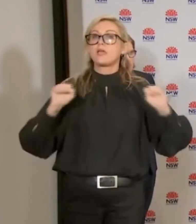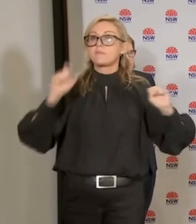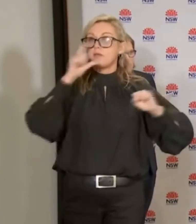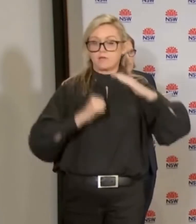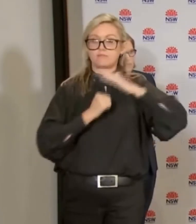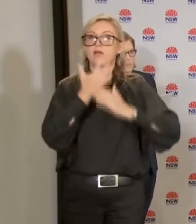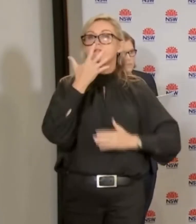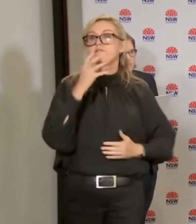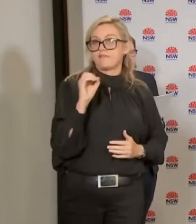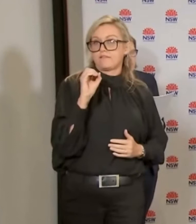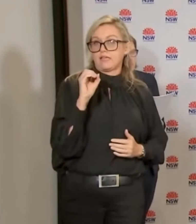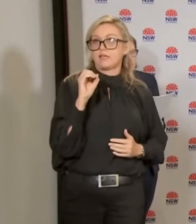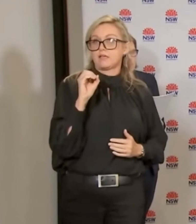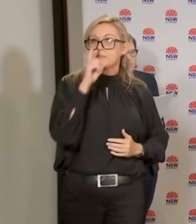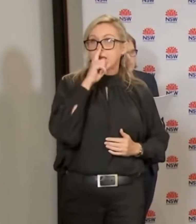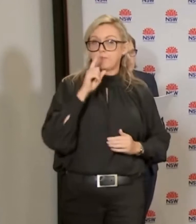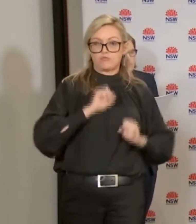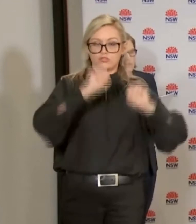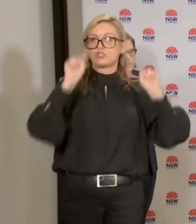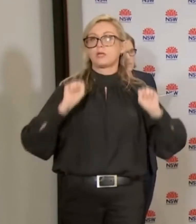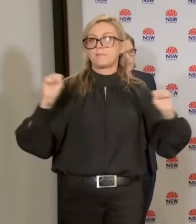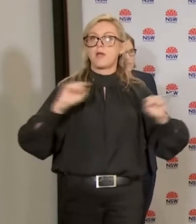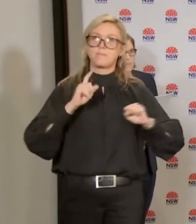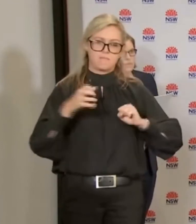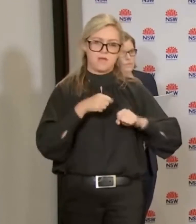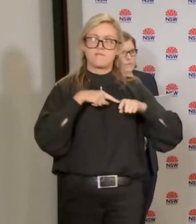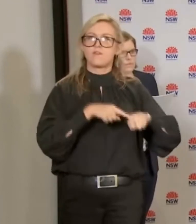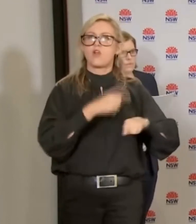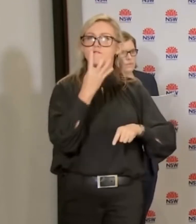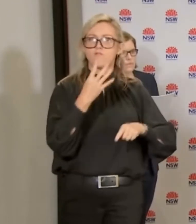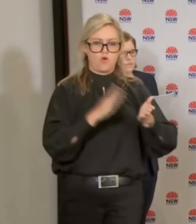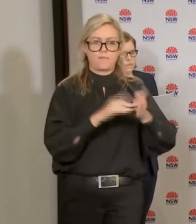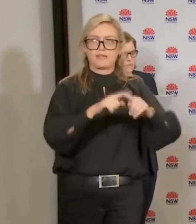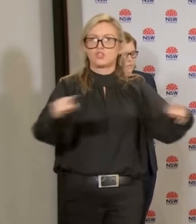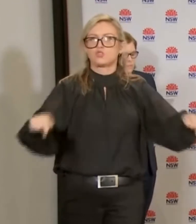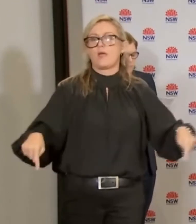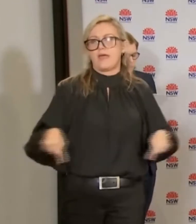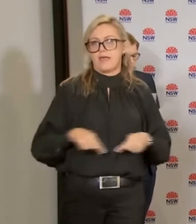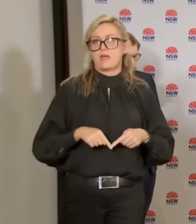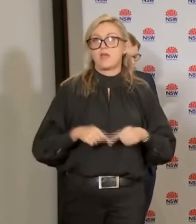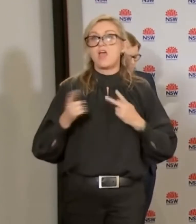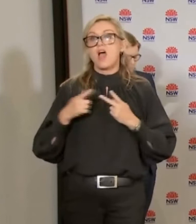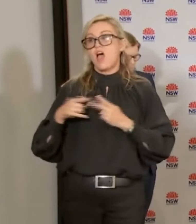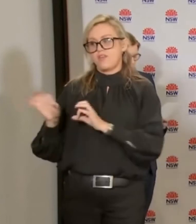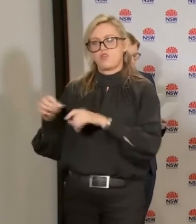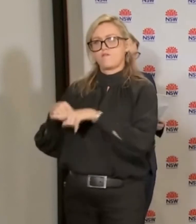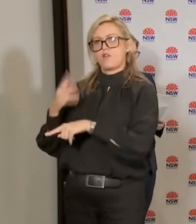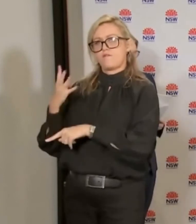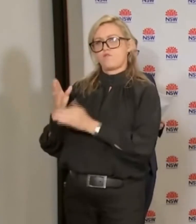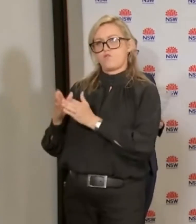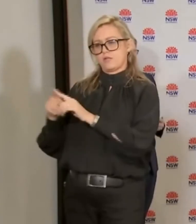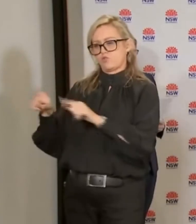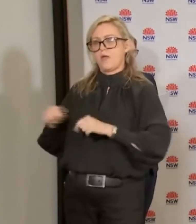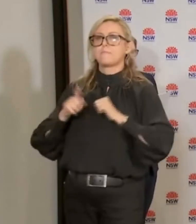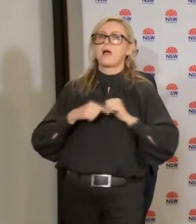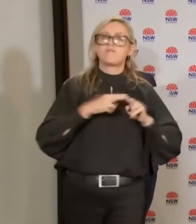so long as they are subject to the 4 square metre rule. So unlike other venues, gyms are still at 4 square metres, but you can have up to 50